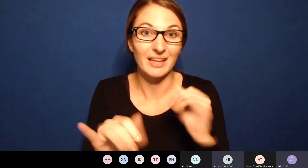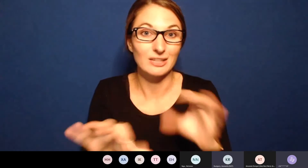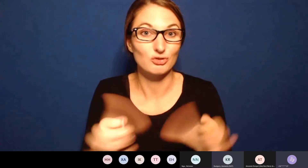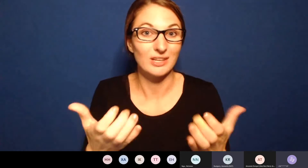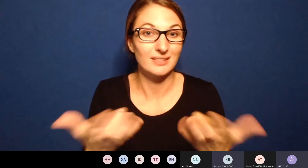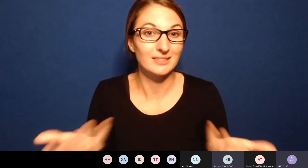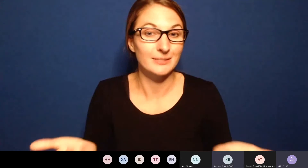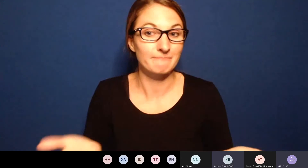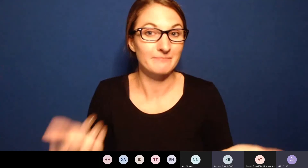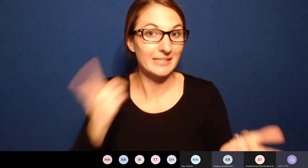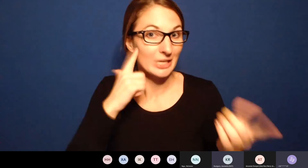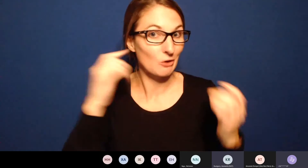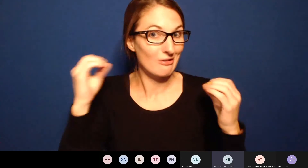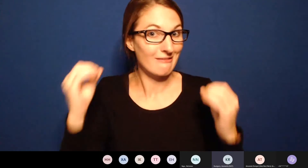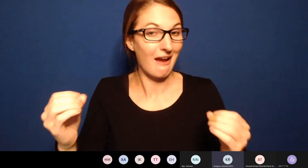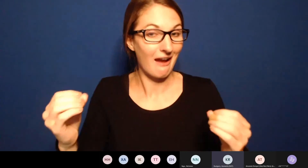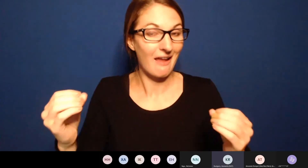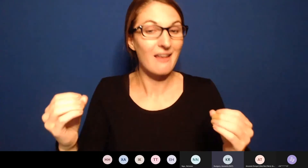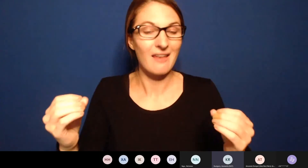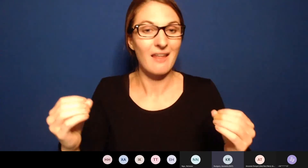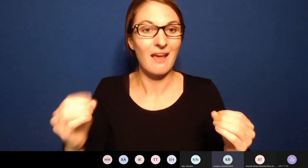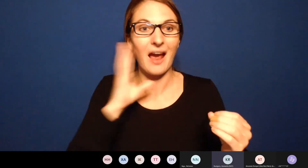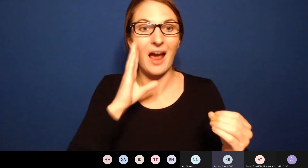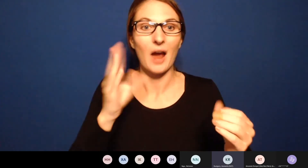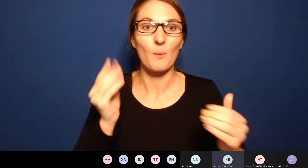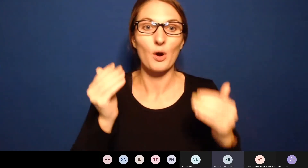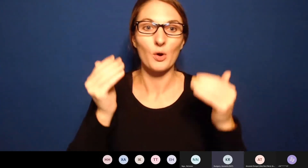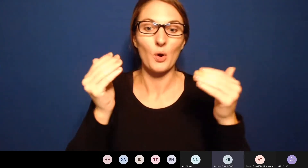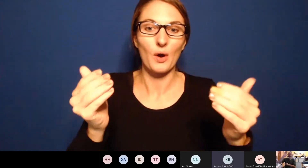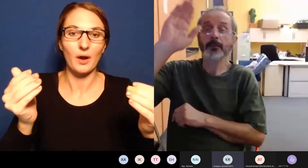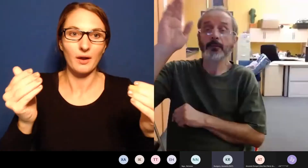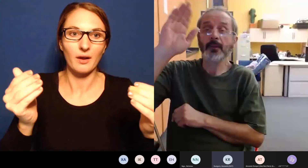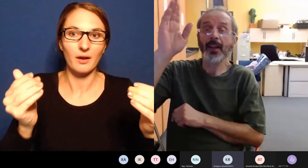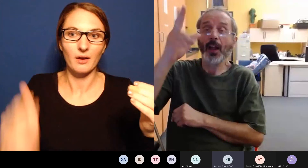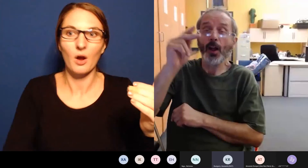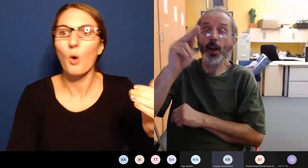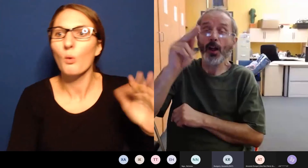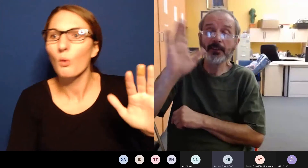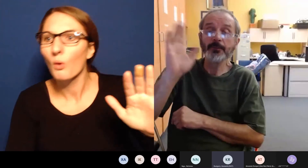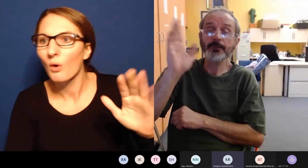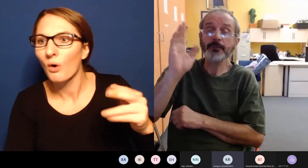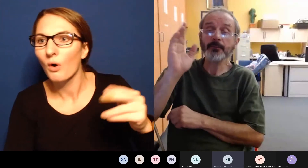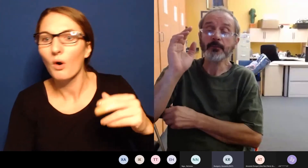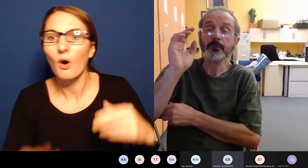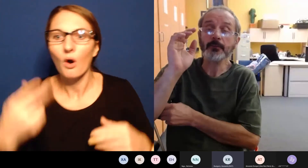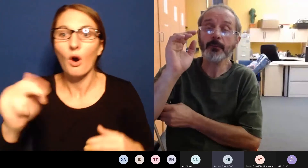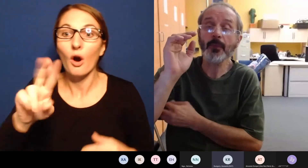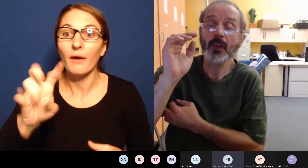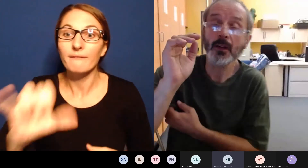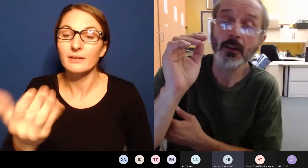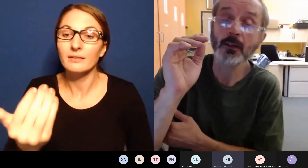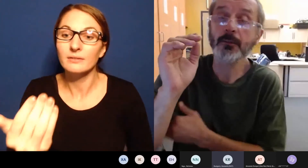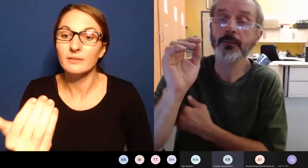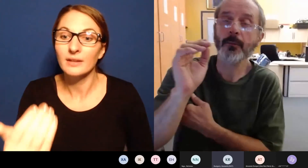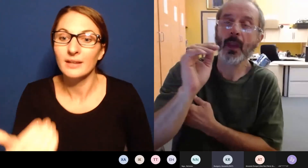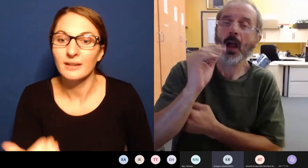All right. Hearing none, I'm gonna call our meeting to. Harvey, you have your hand up?